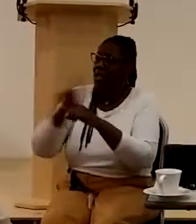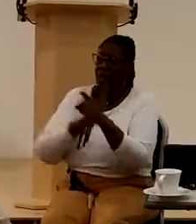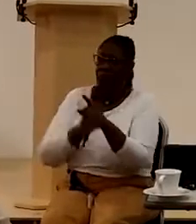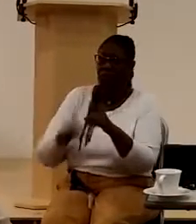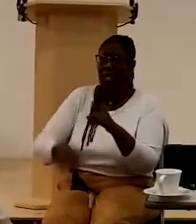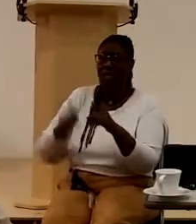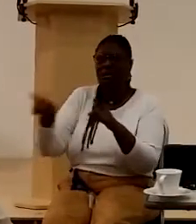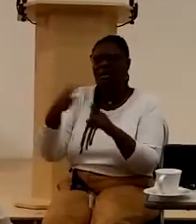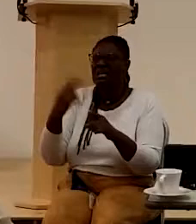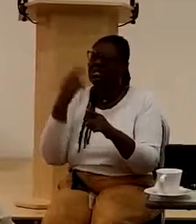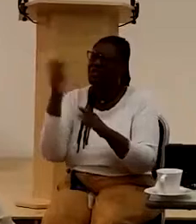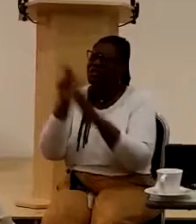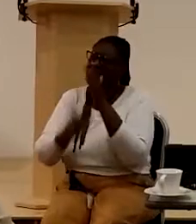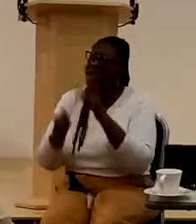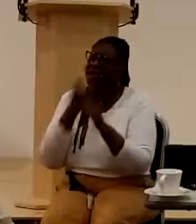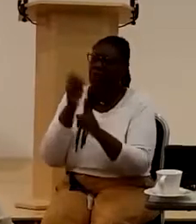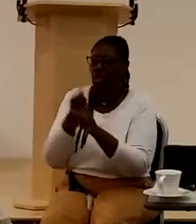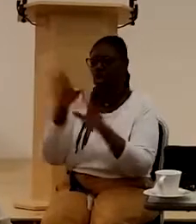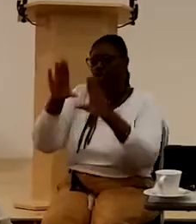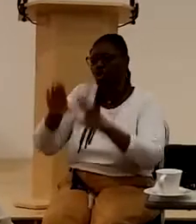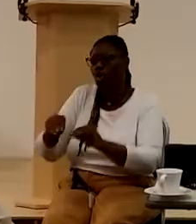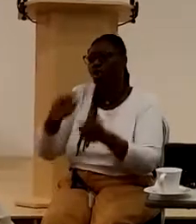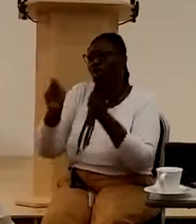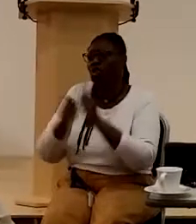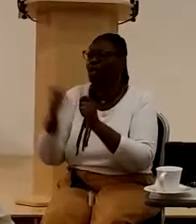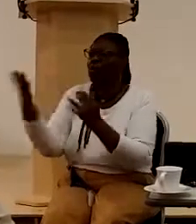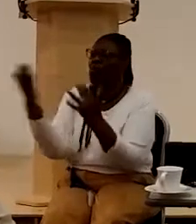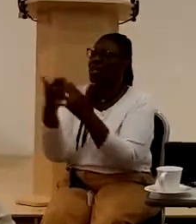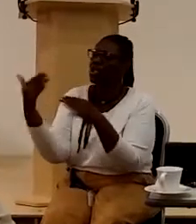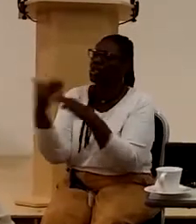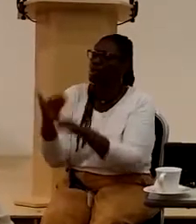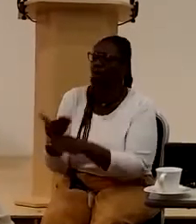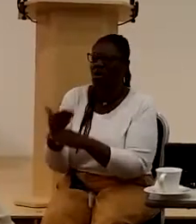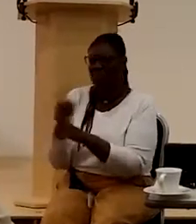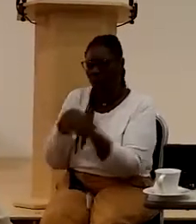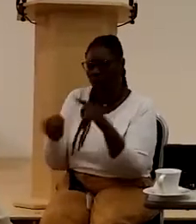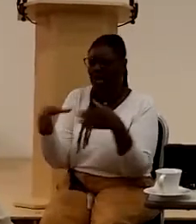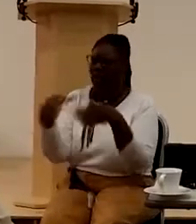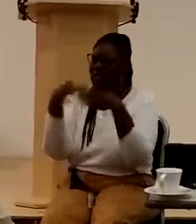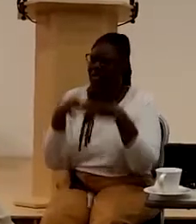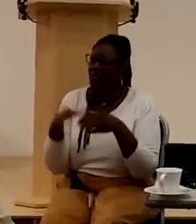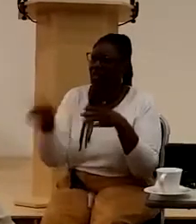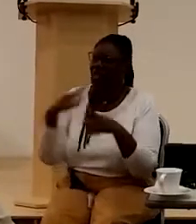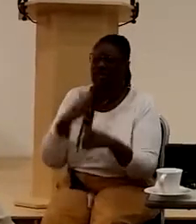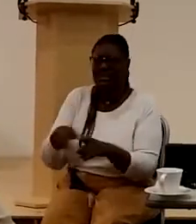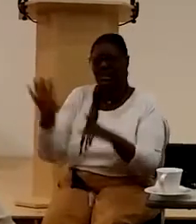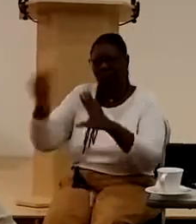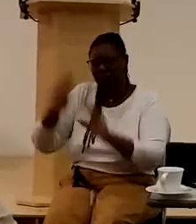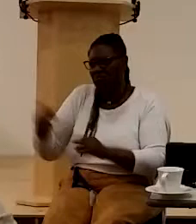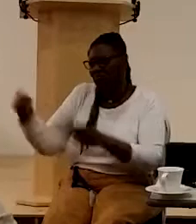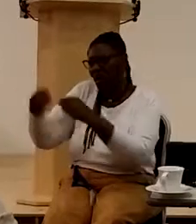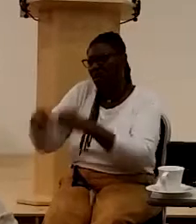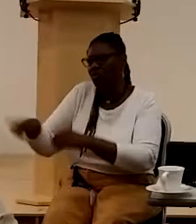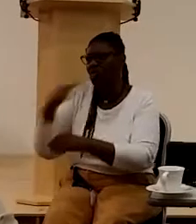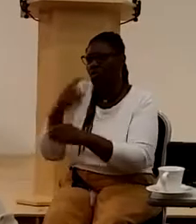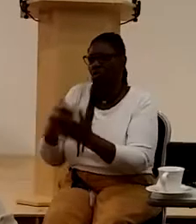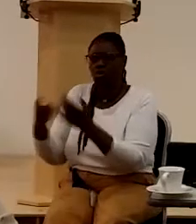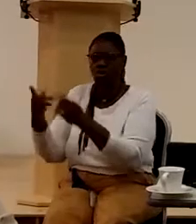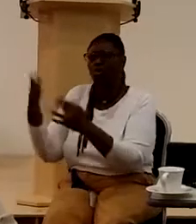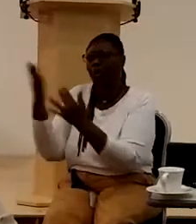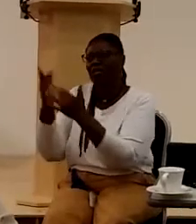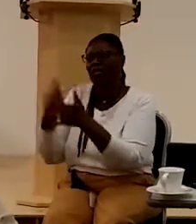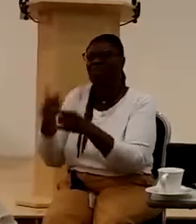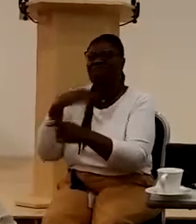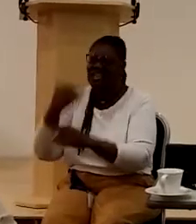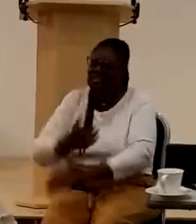and disabled campaigners from the Stop Changes to Access to Work campaign stood together and say all the more cuts for access to work abroad. There's